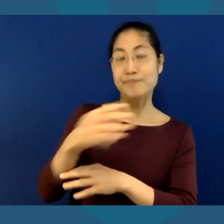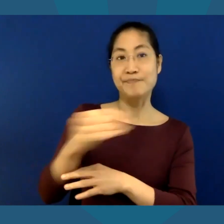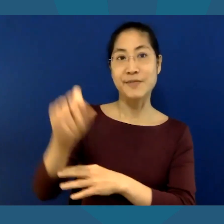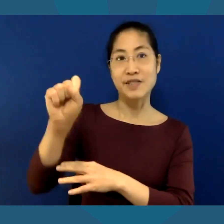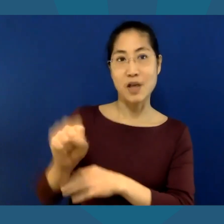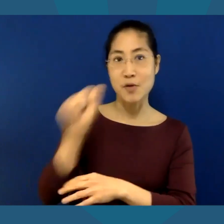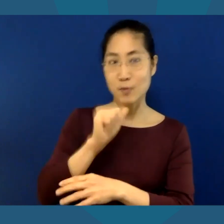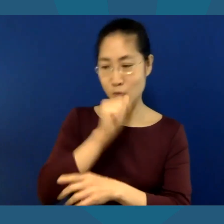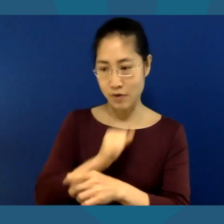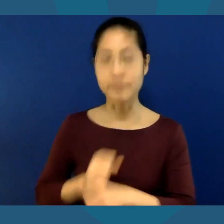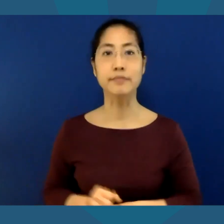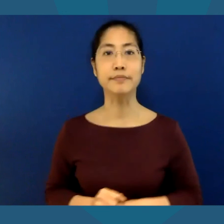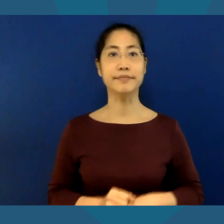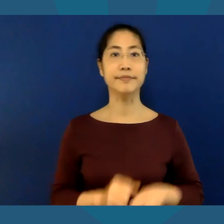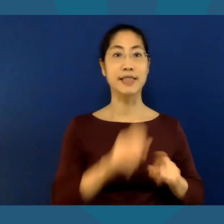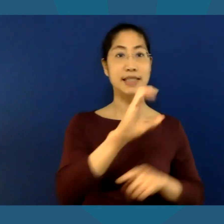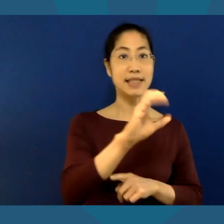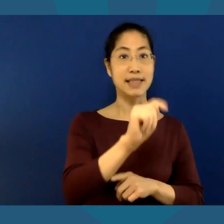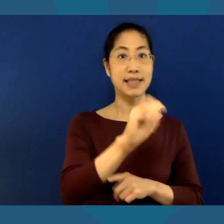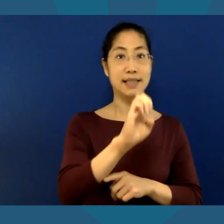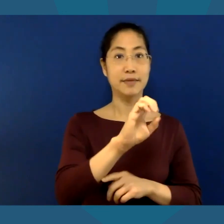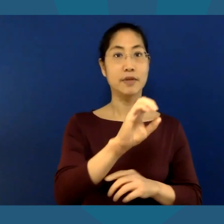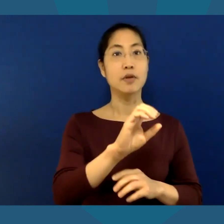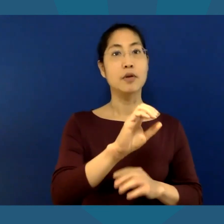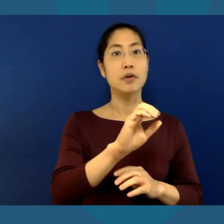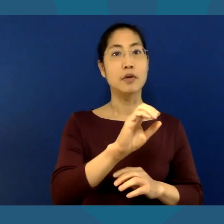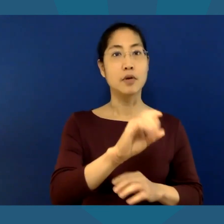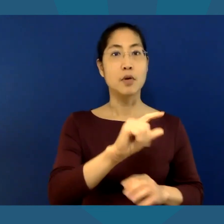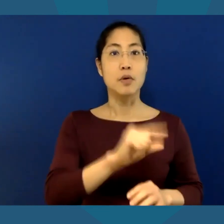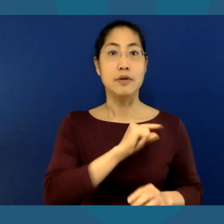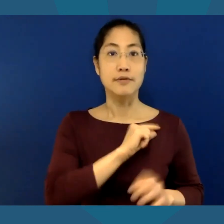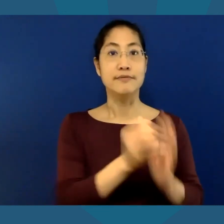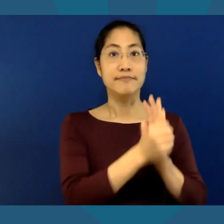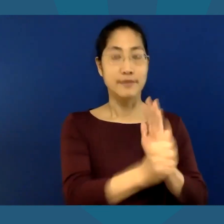Arizona, CTE Quality Skills Commission,